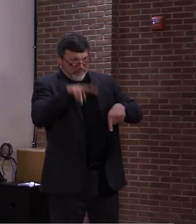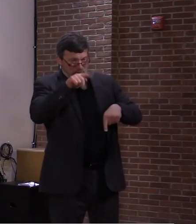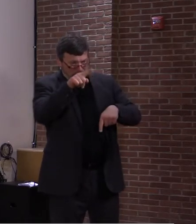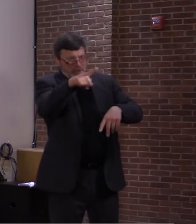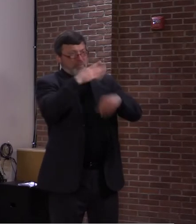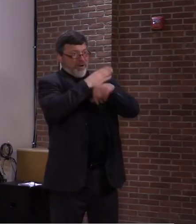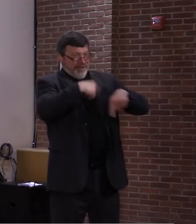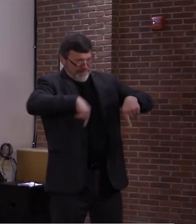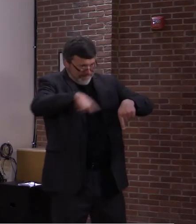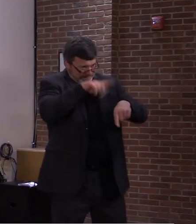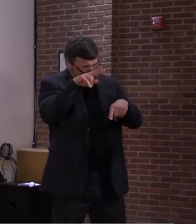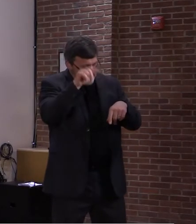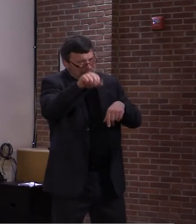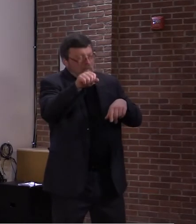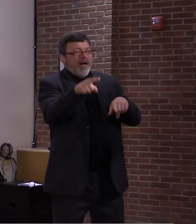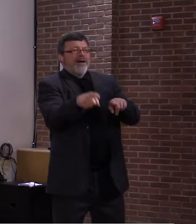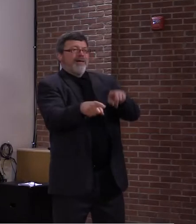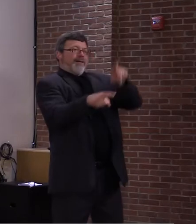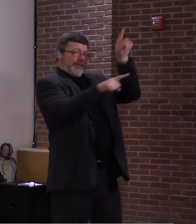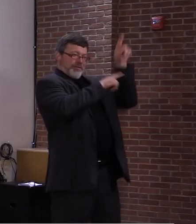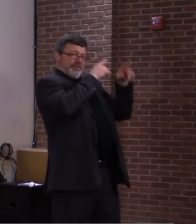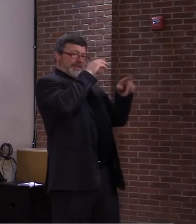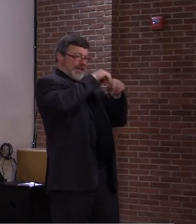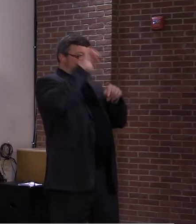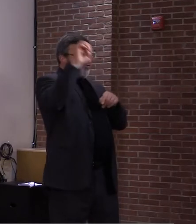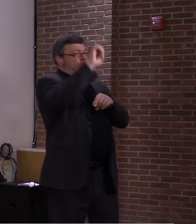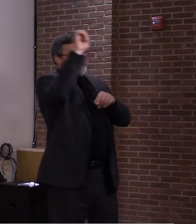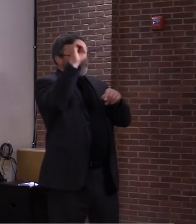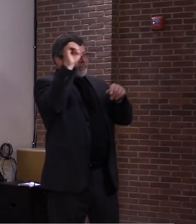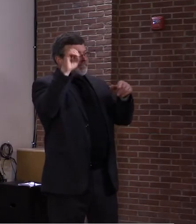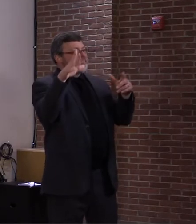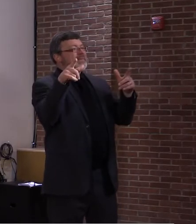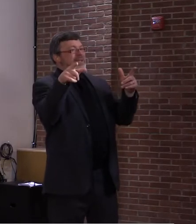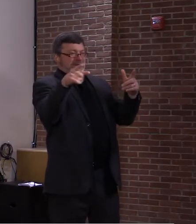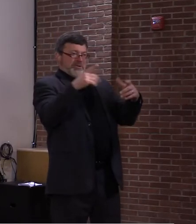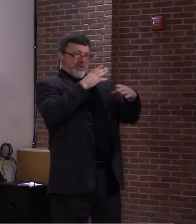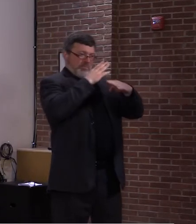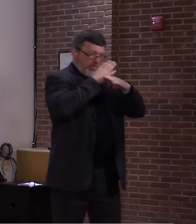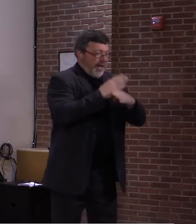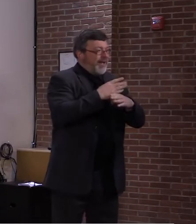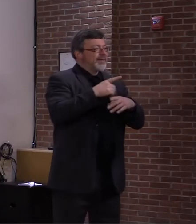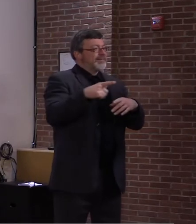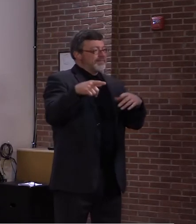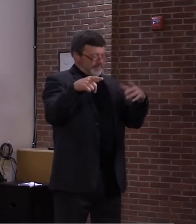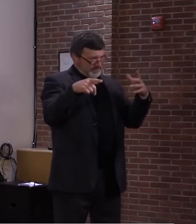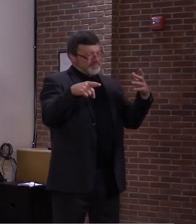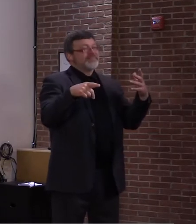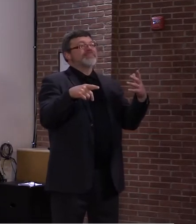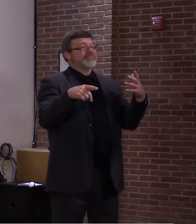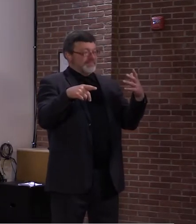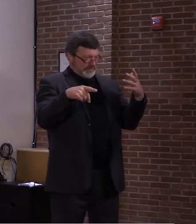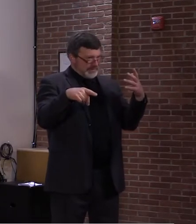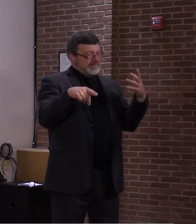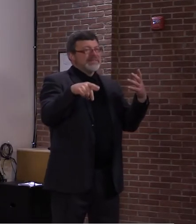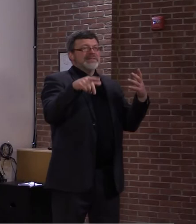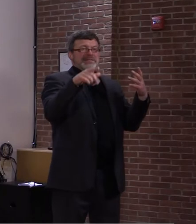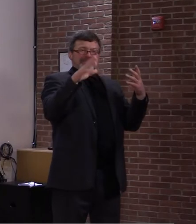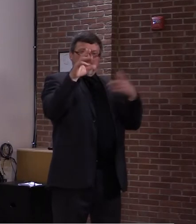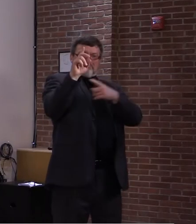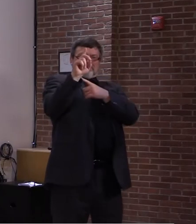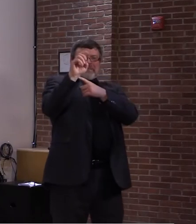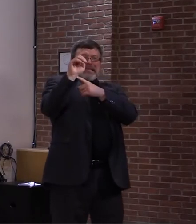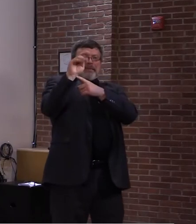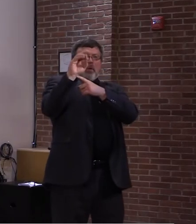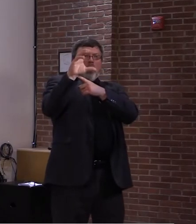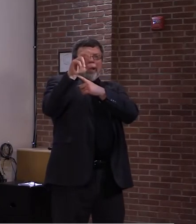we would be here to protect their families and to take that off their plate. And if they have any issues, if